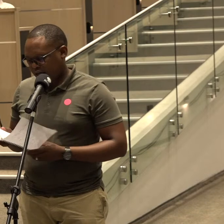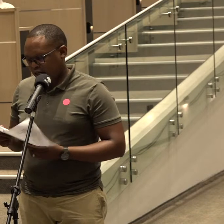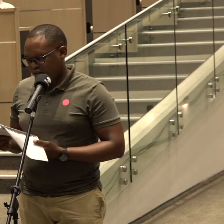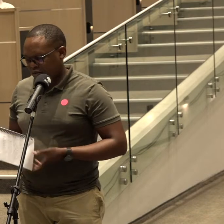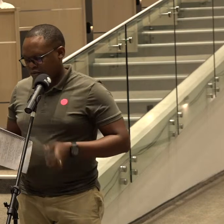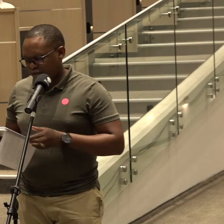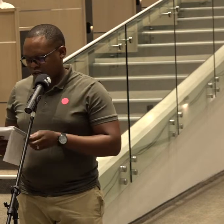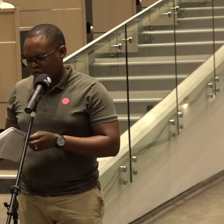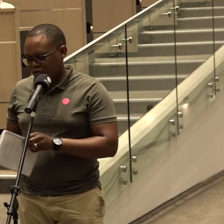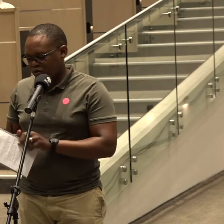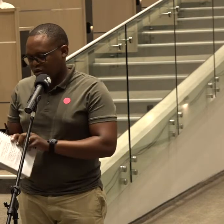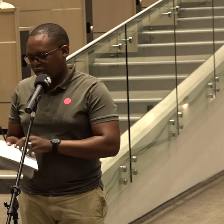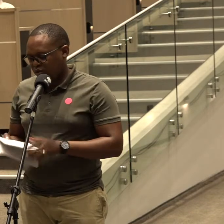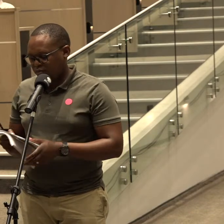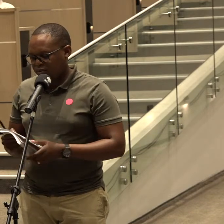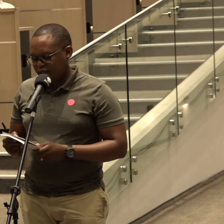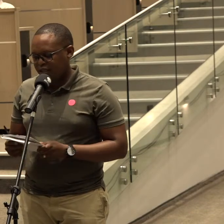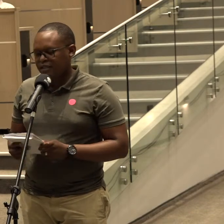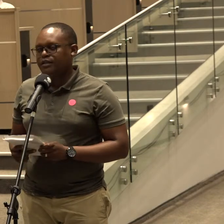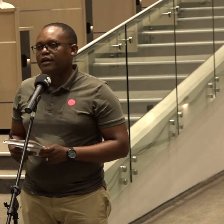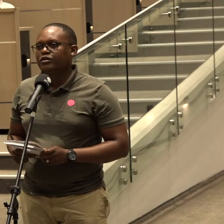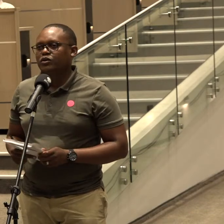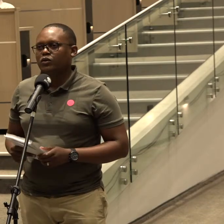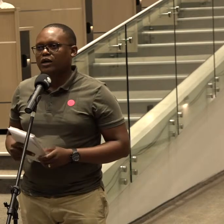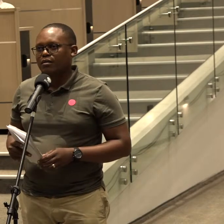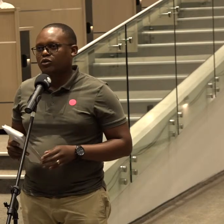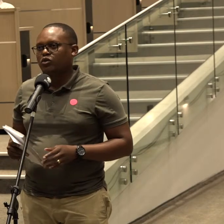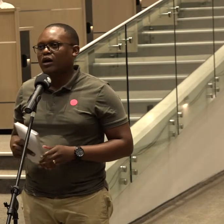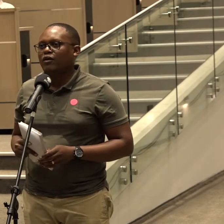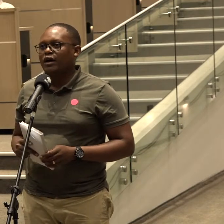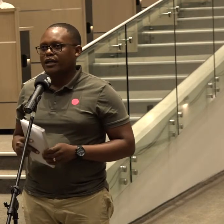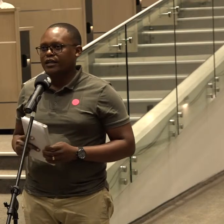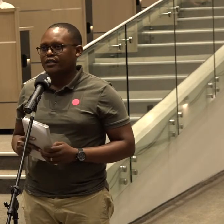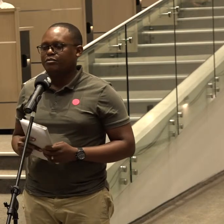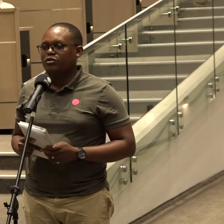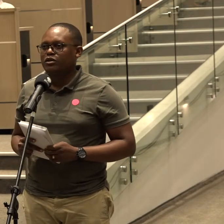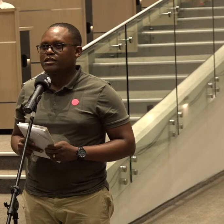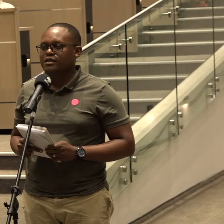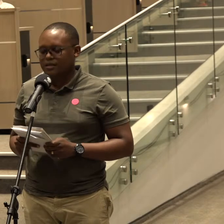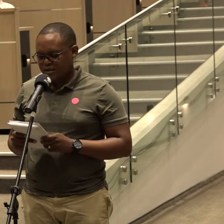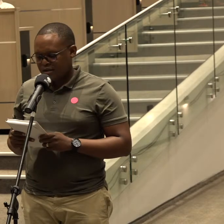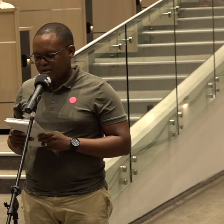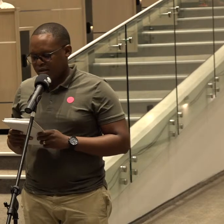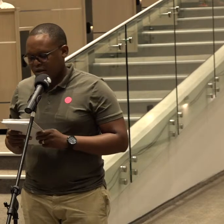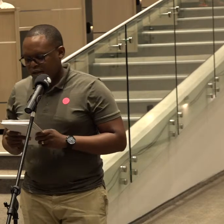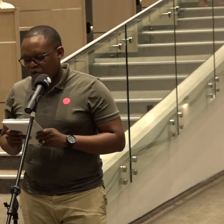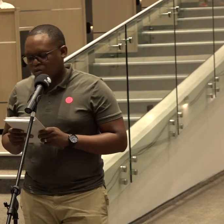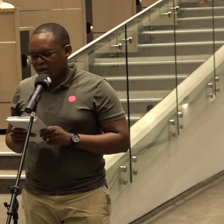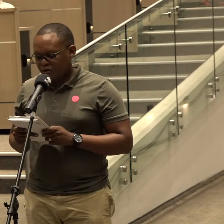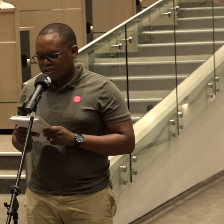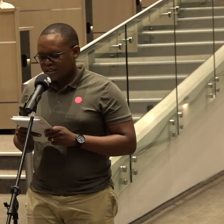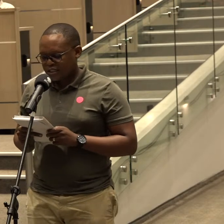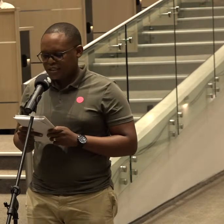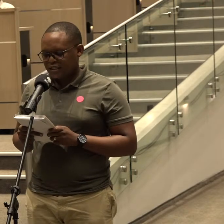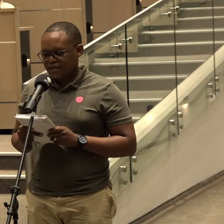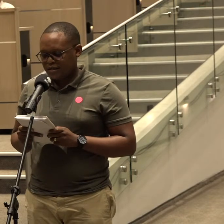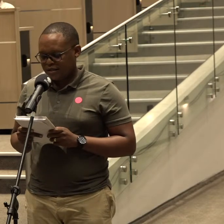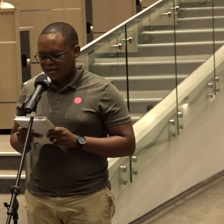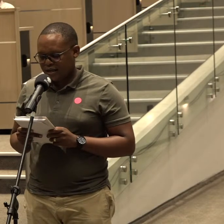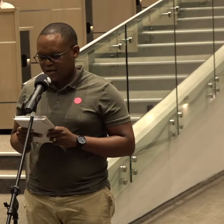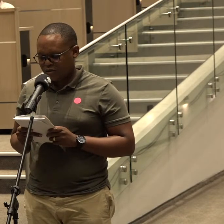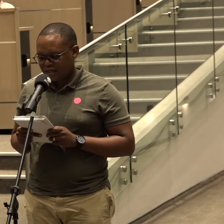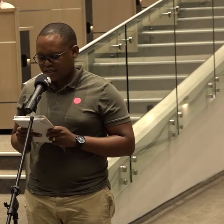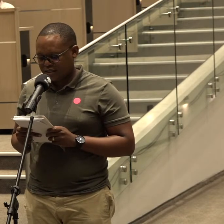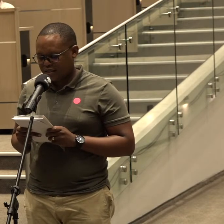we really like to thank you and we plead that you come to our Aid because station